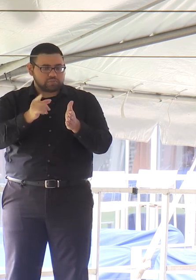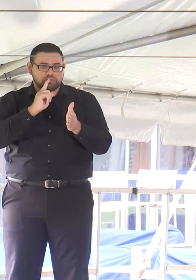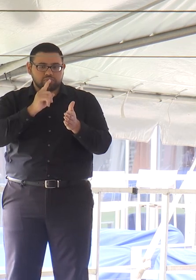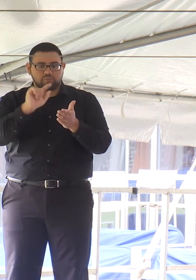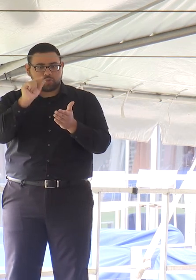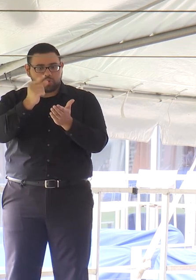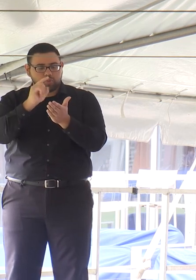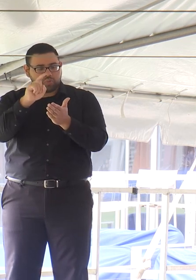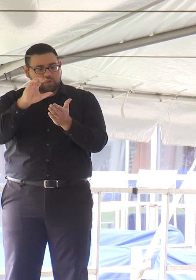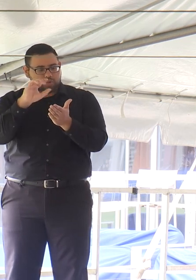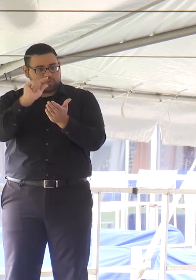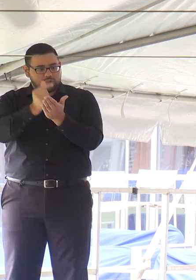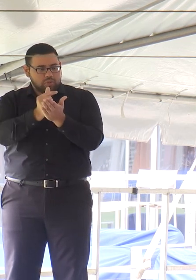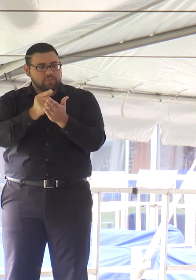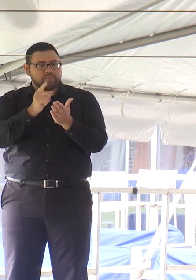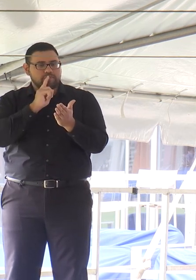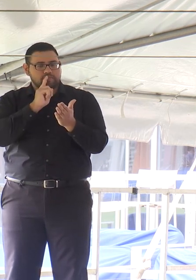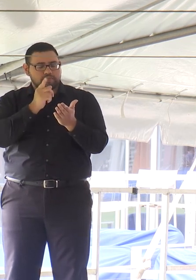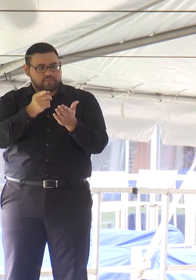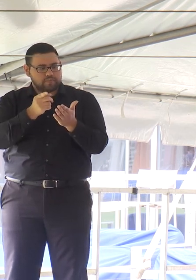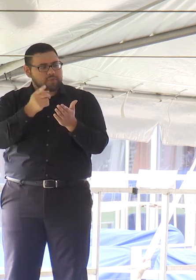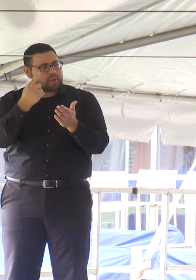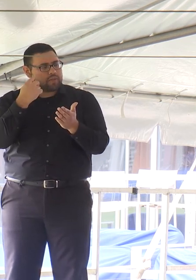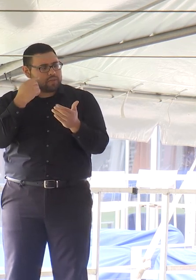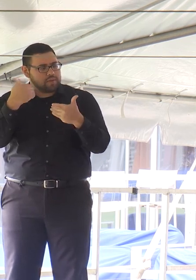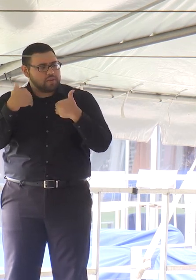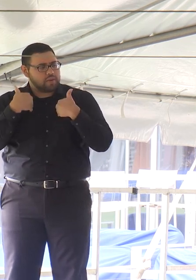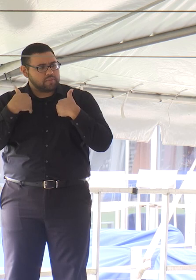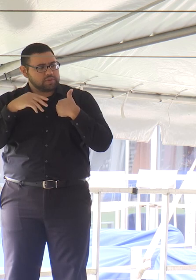100 graduates from UTRGV. I think we have